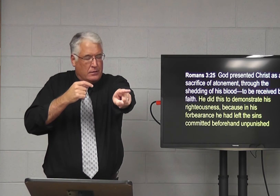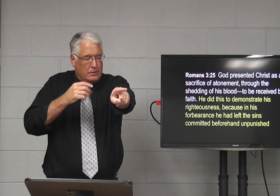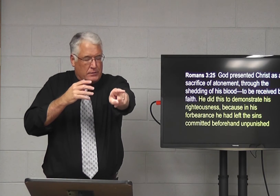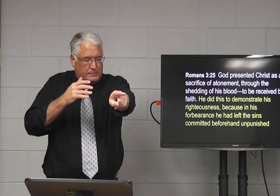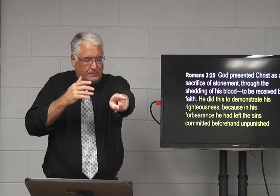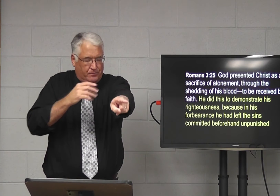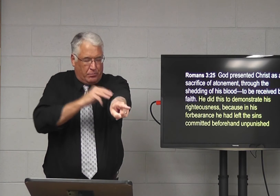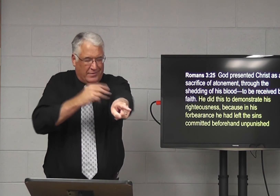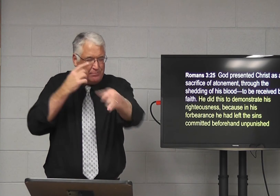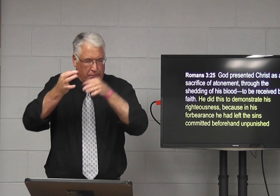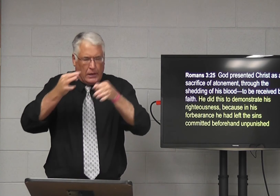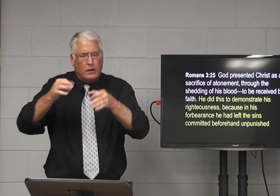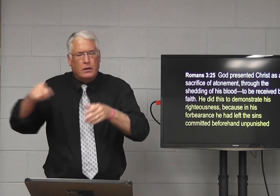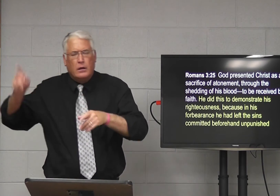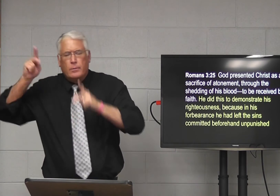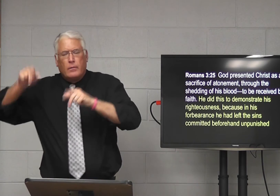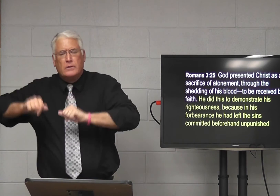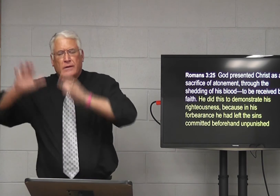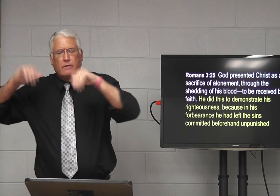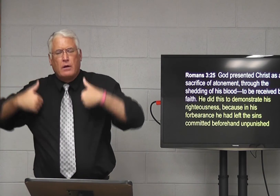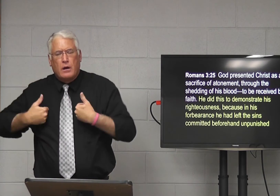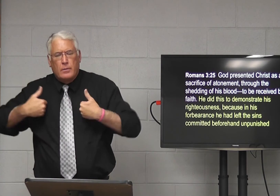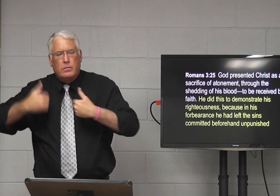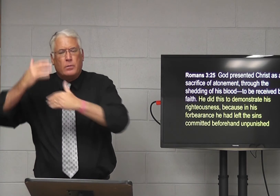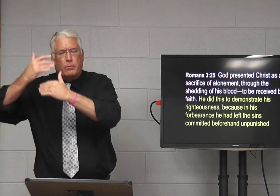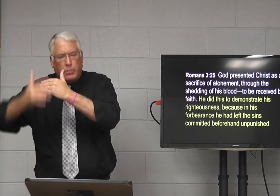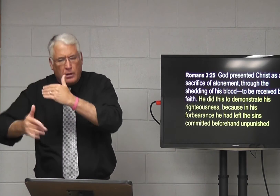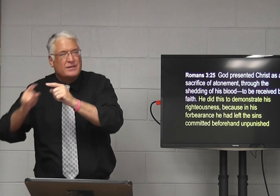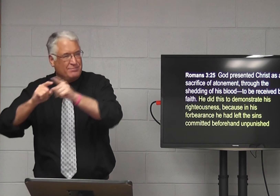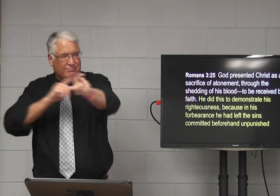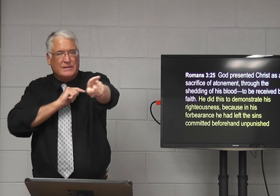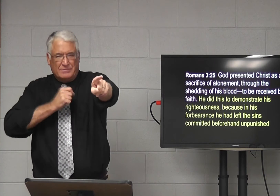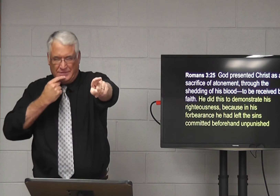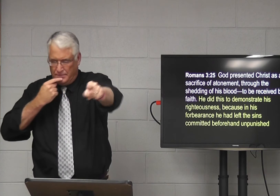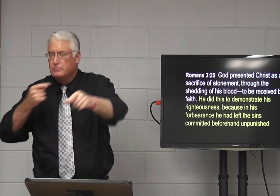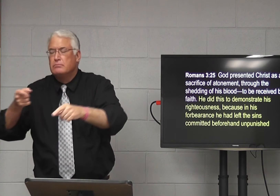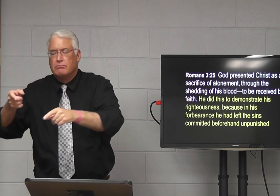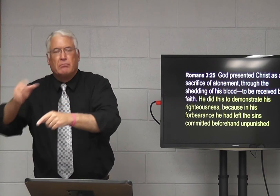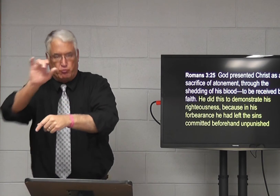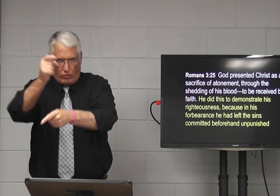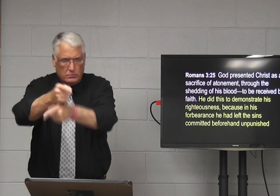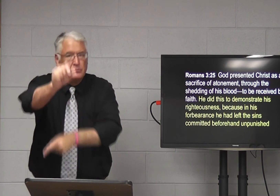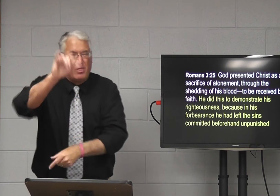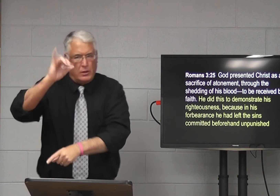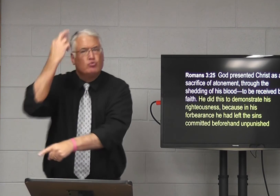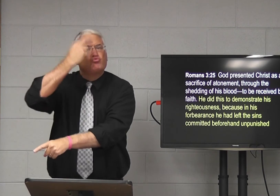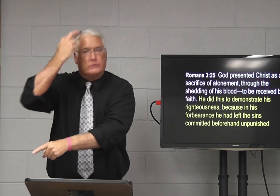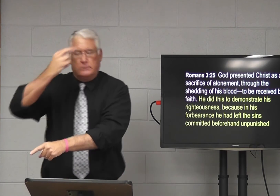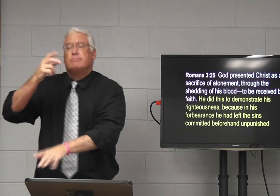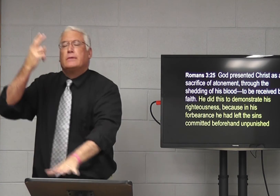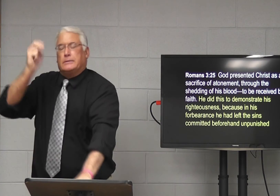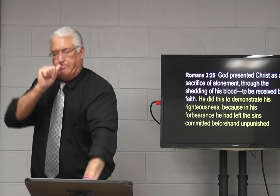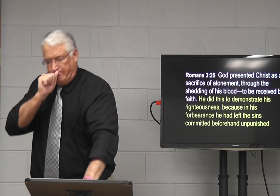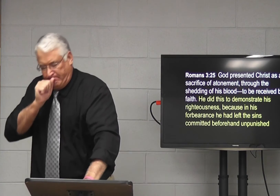like recently Megan explained that the people sacrificed animals in the blood. Right. That's the